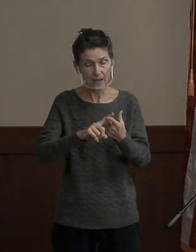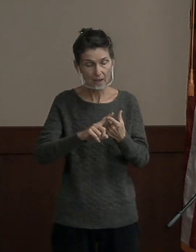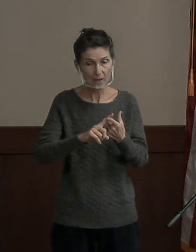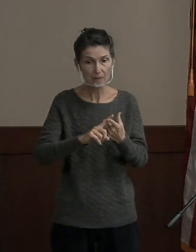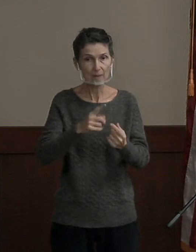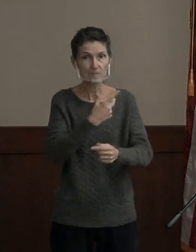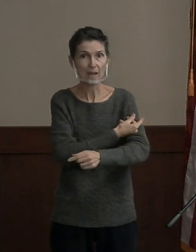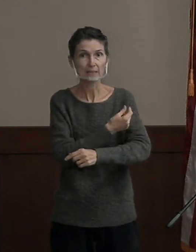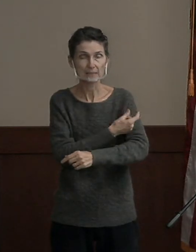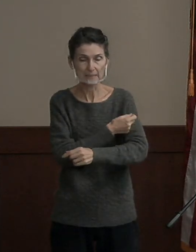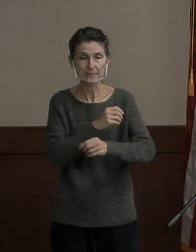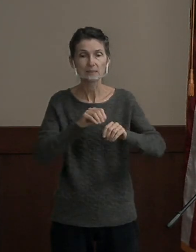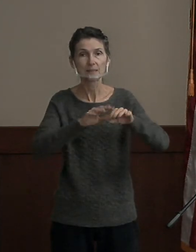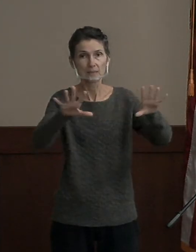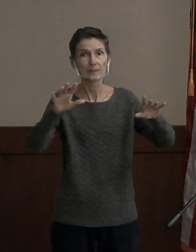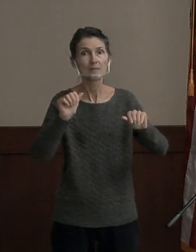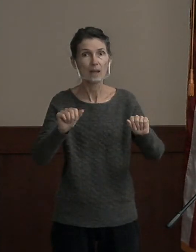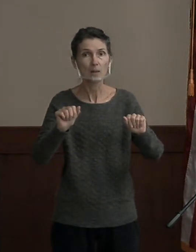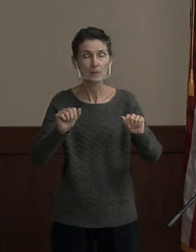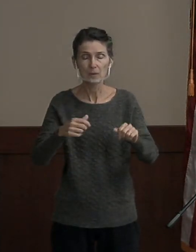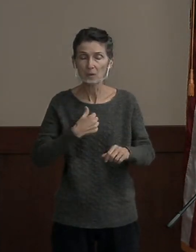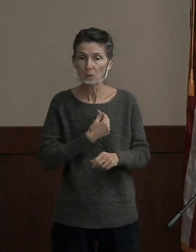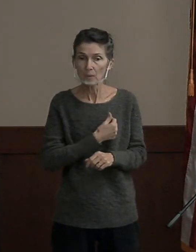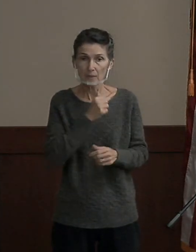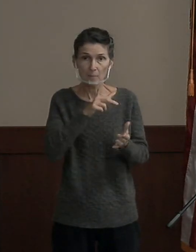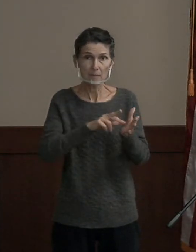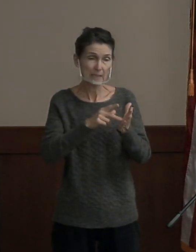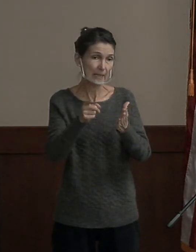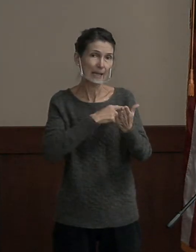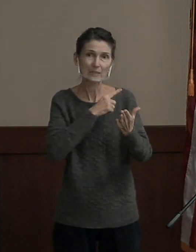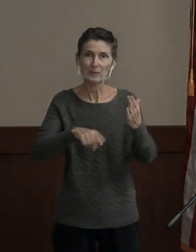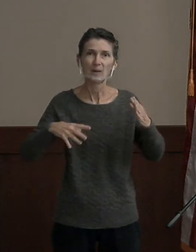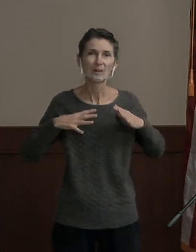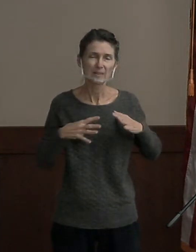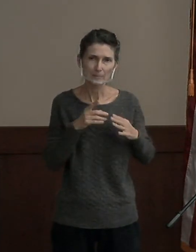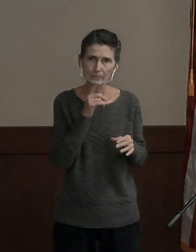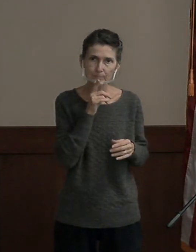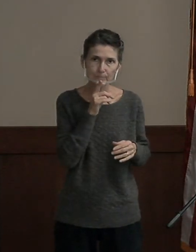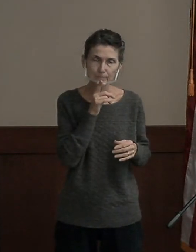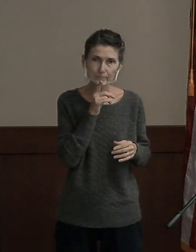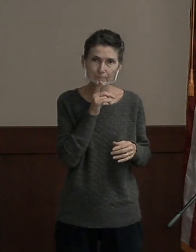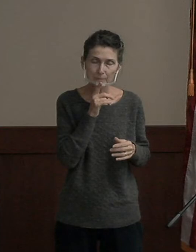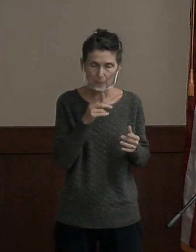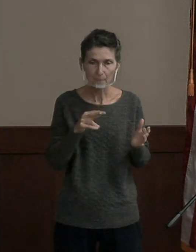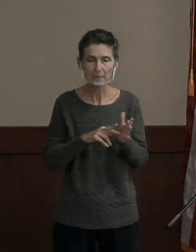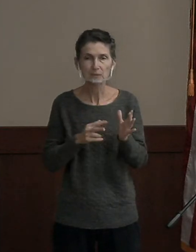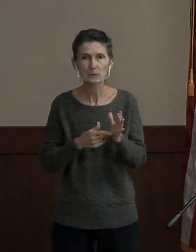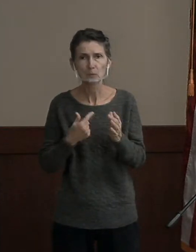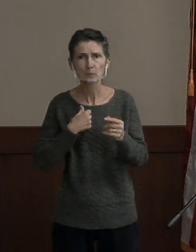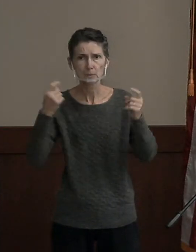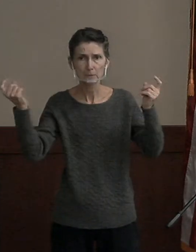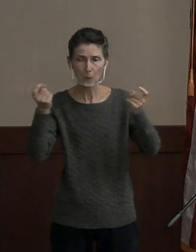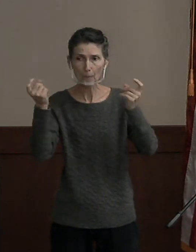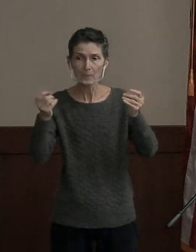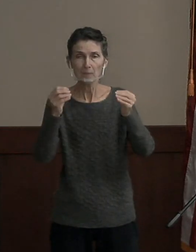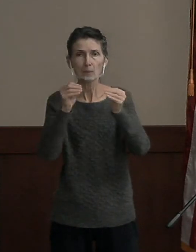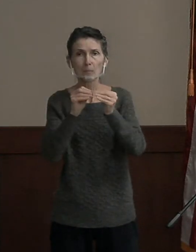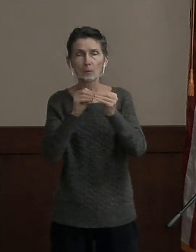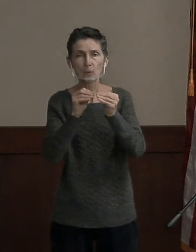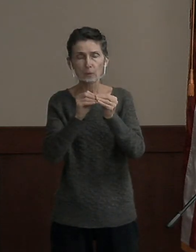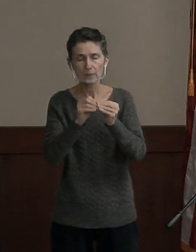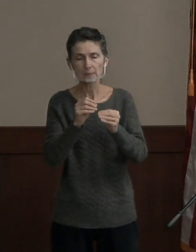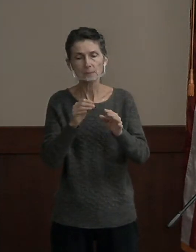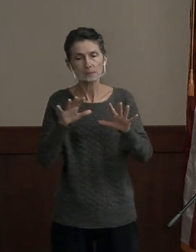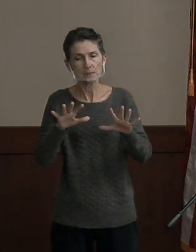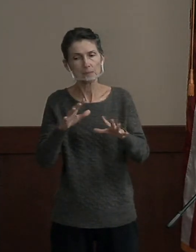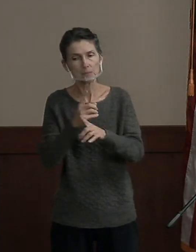widely available. This doesn't mean that we cancel the holiday season by any means. It simply means we celebrate in a more reasonable